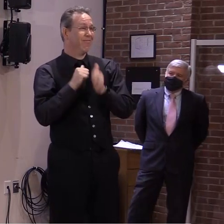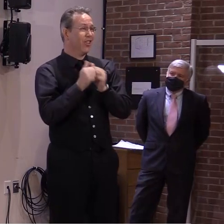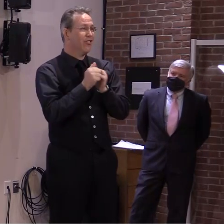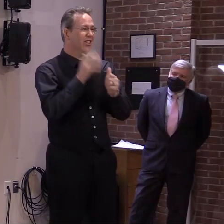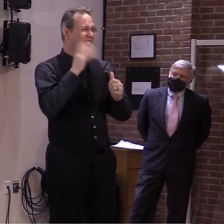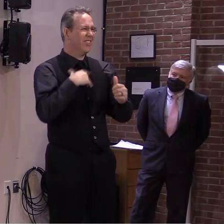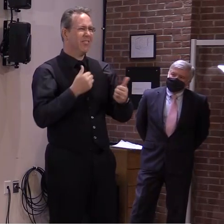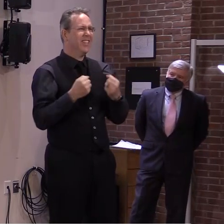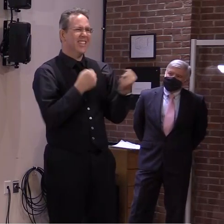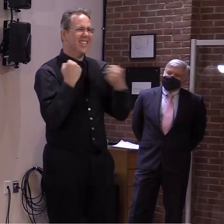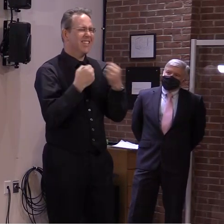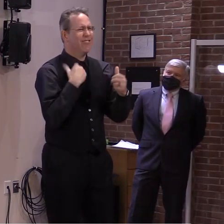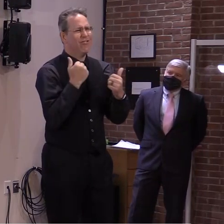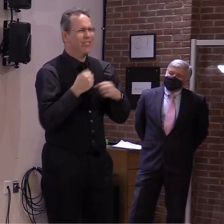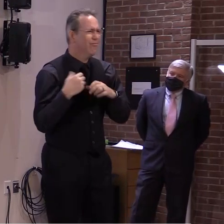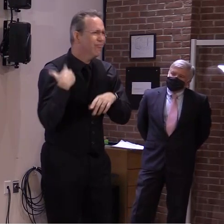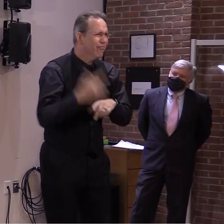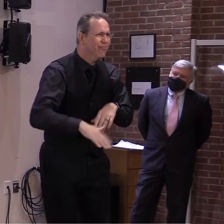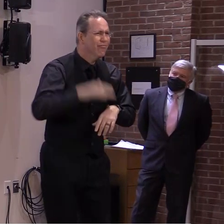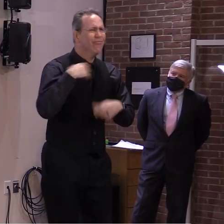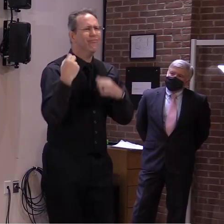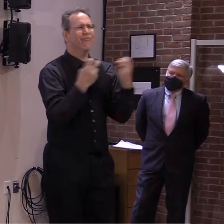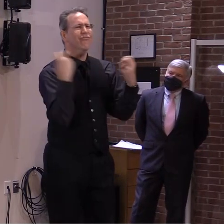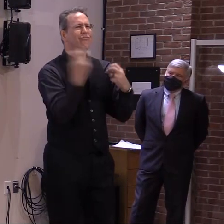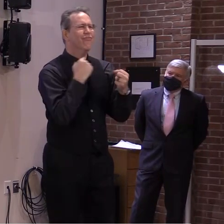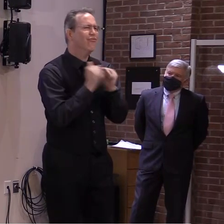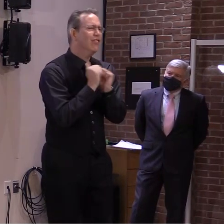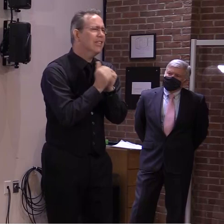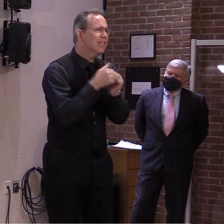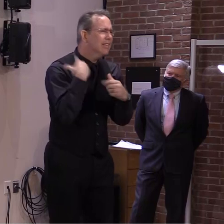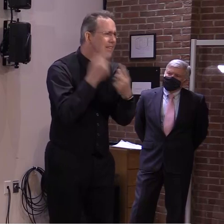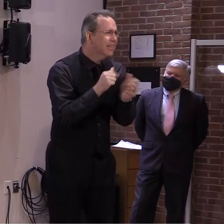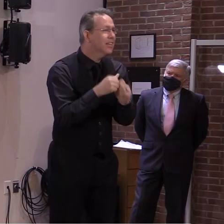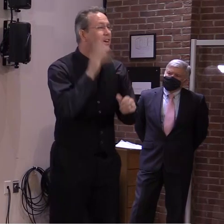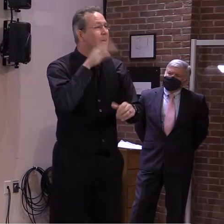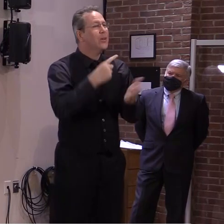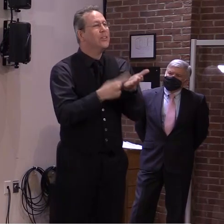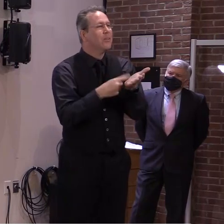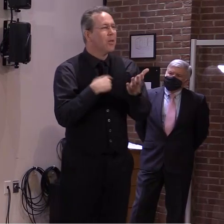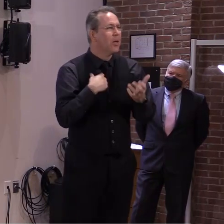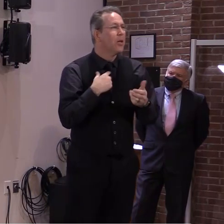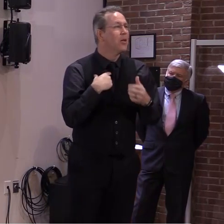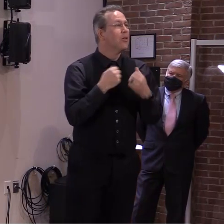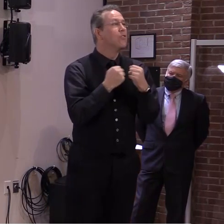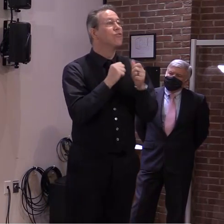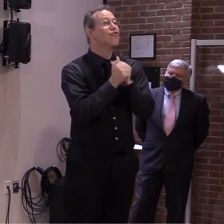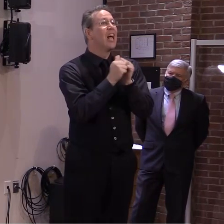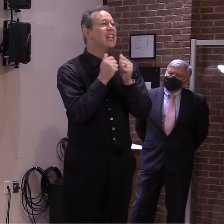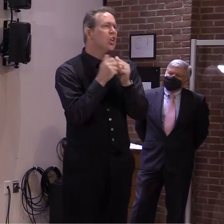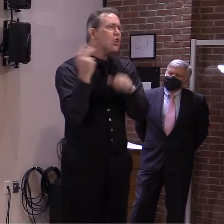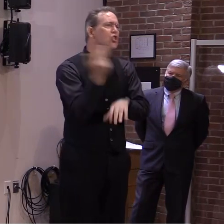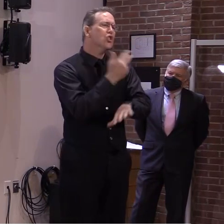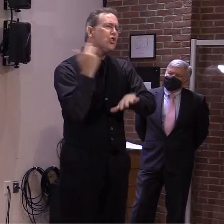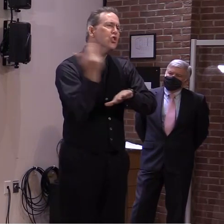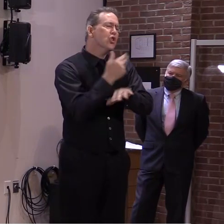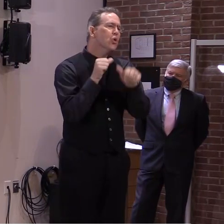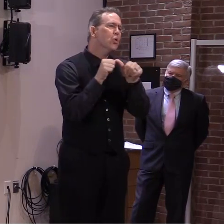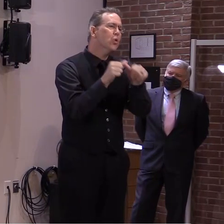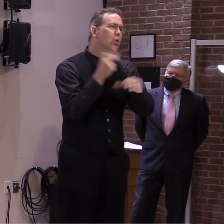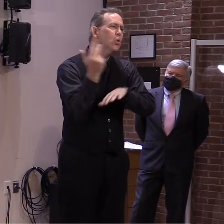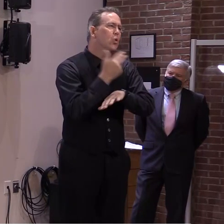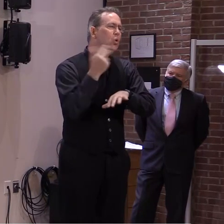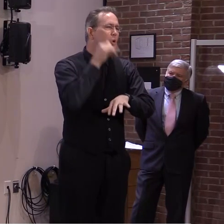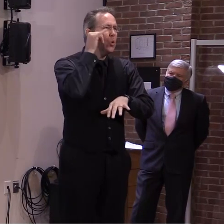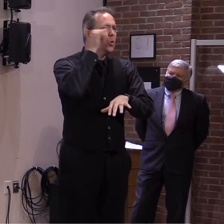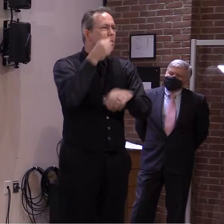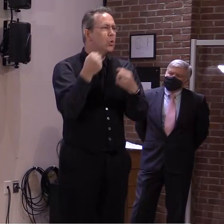in some long races. And when there's 10 to go, and if I'm doing fairly well or leading the race, and